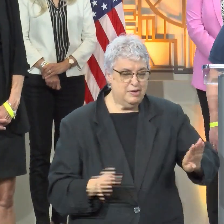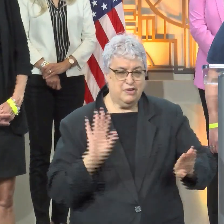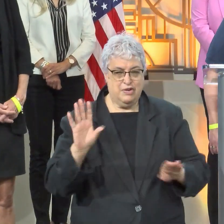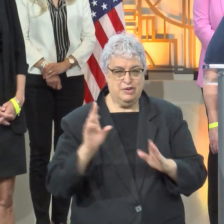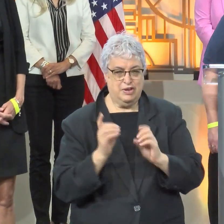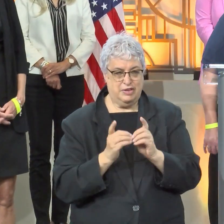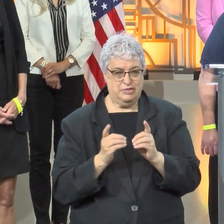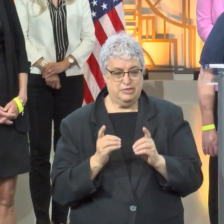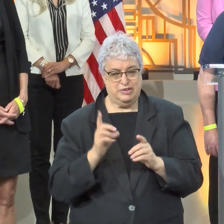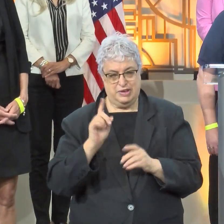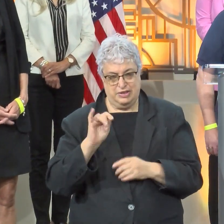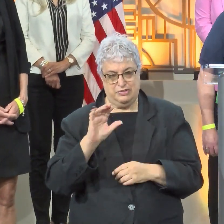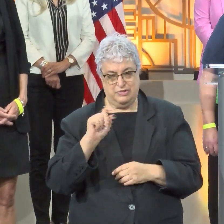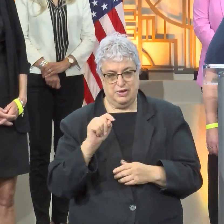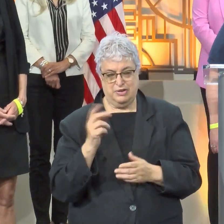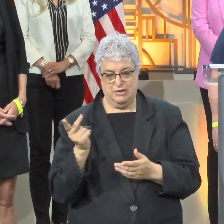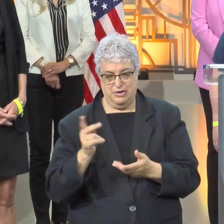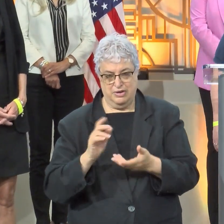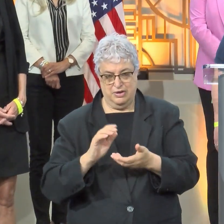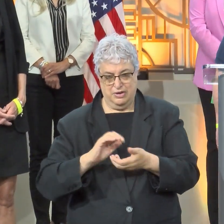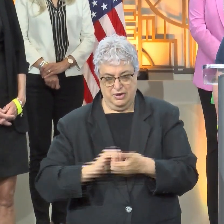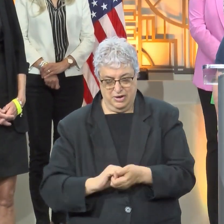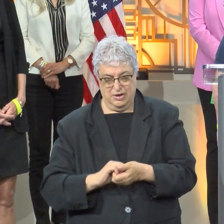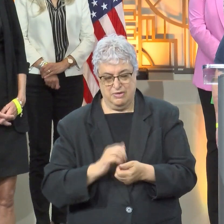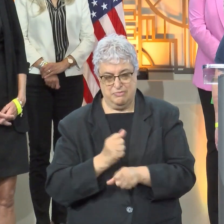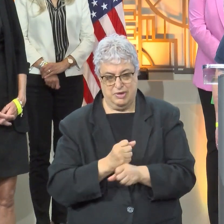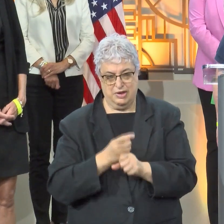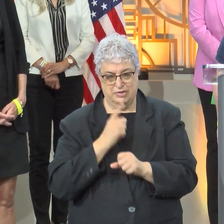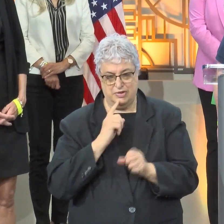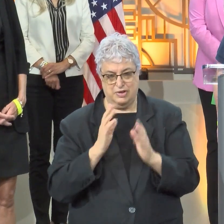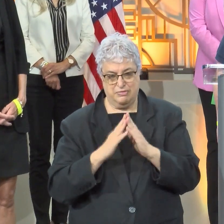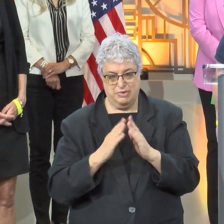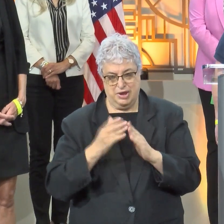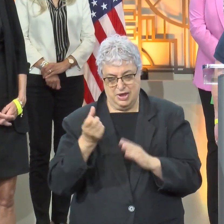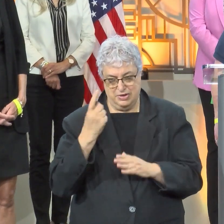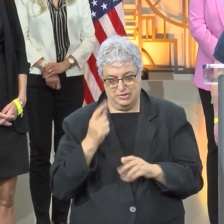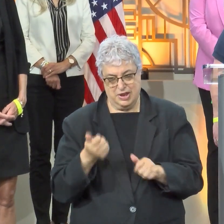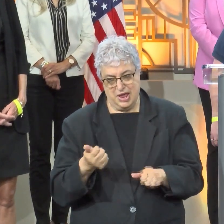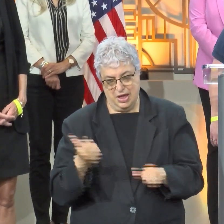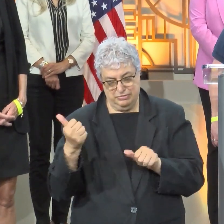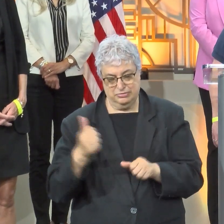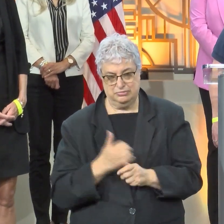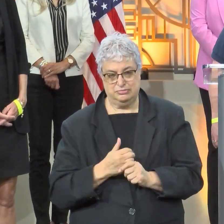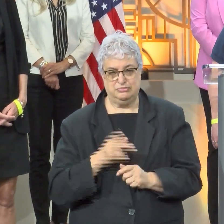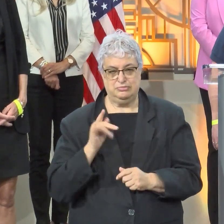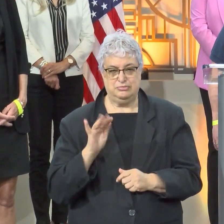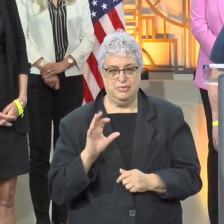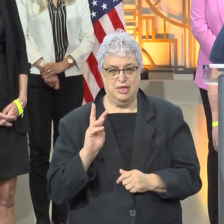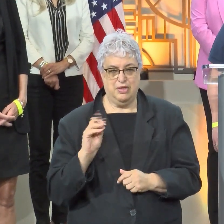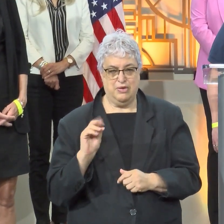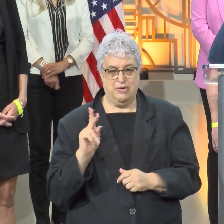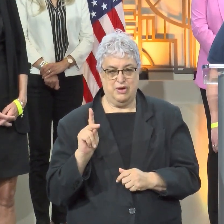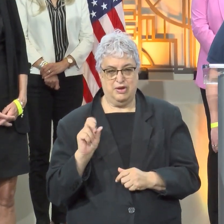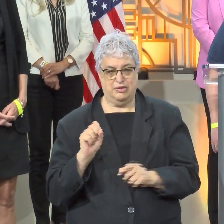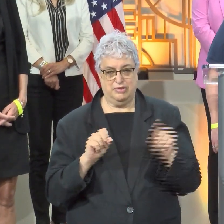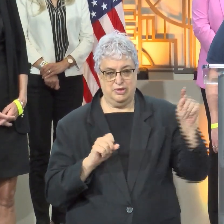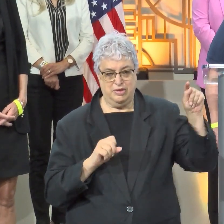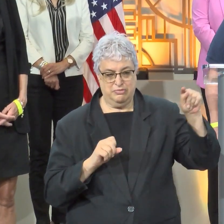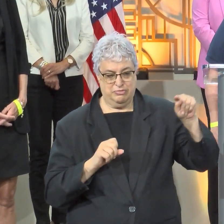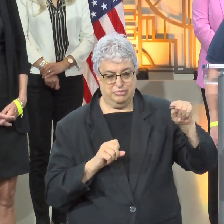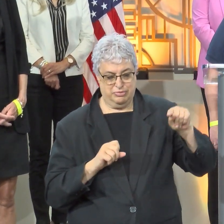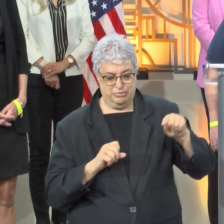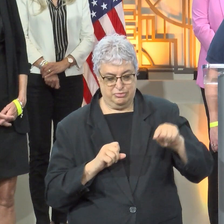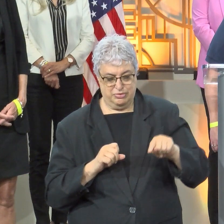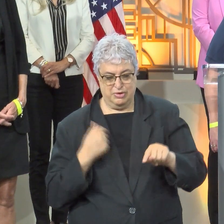what we're going to do to partner with her to help make sure the community understands. Public Works is the downstream end of much of